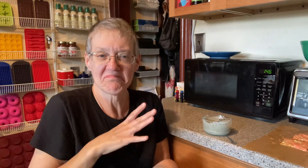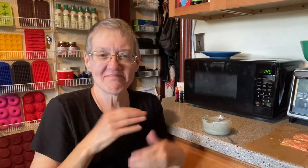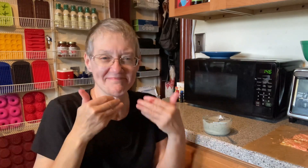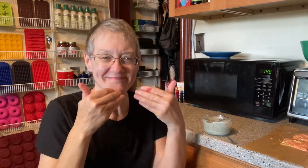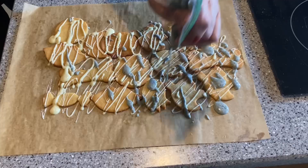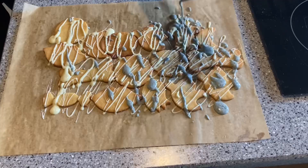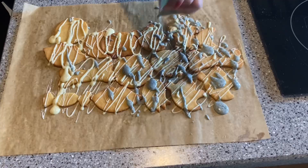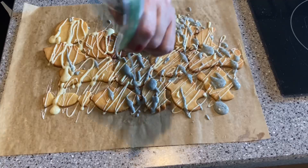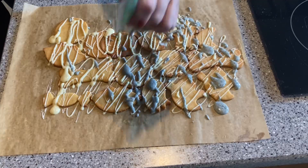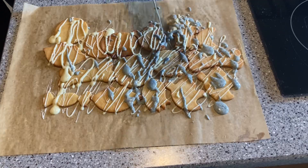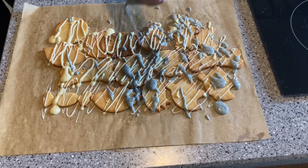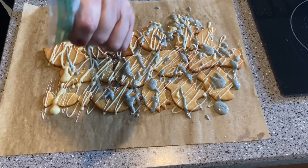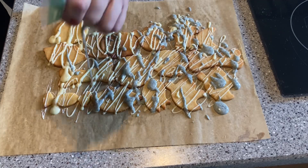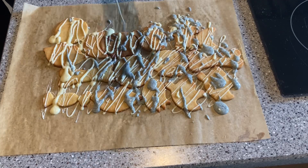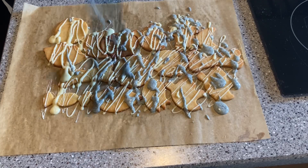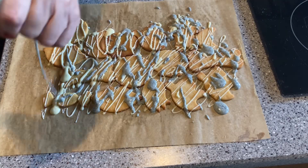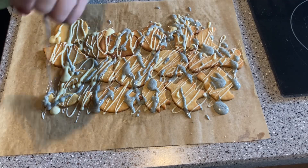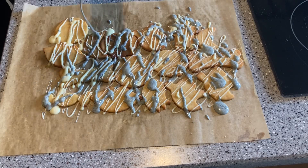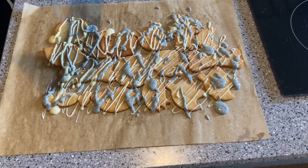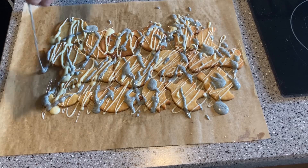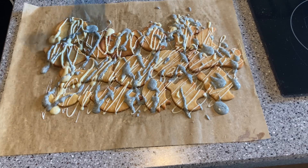gray color, but that'll be okay.